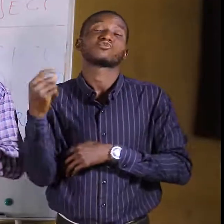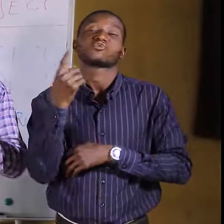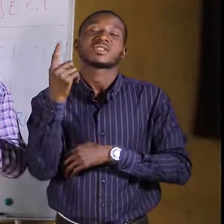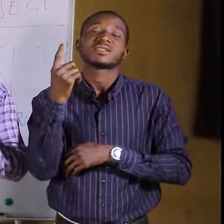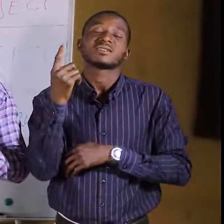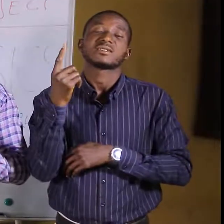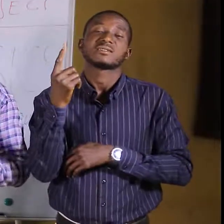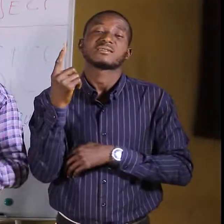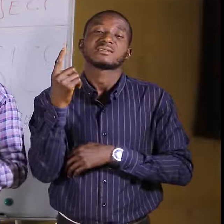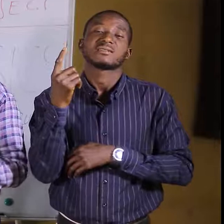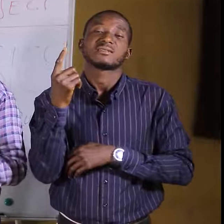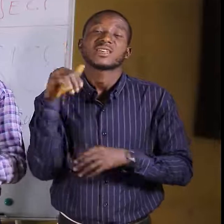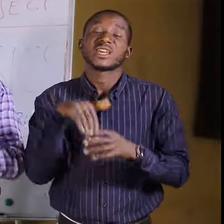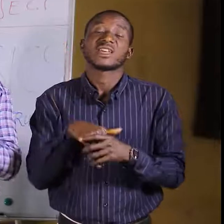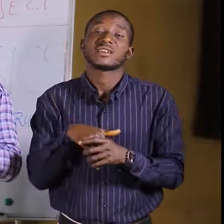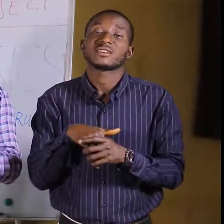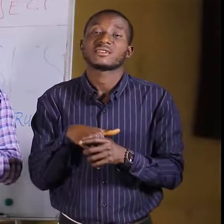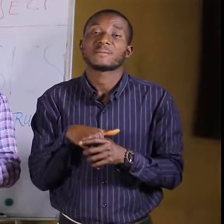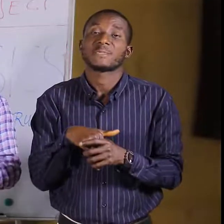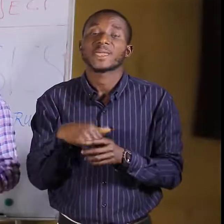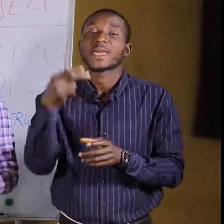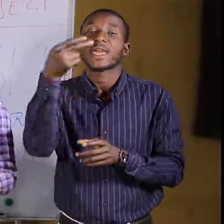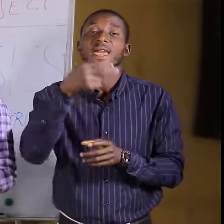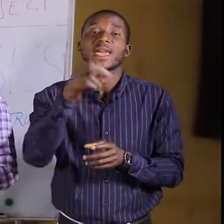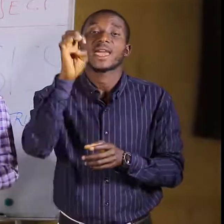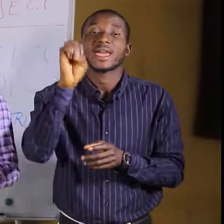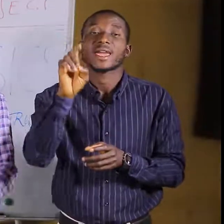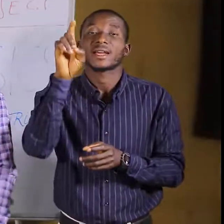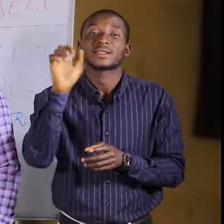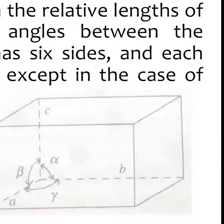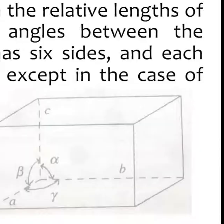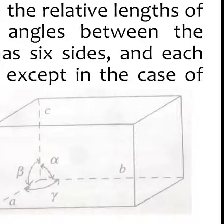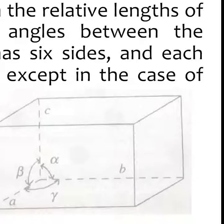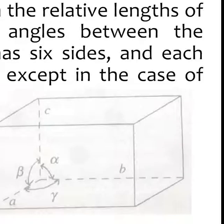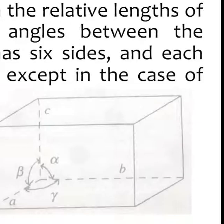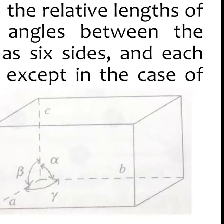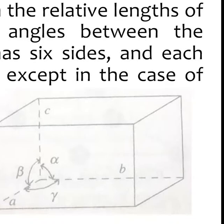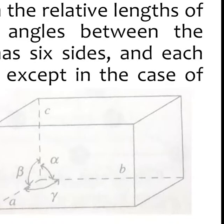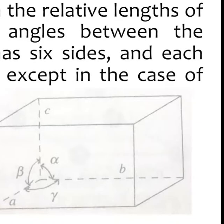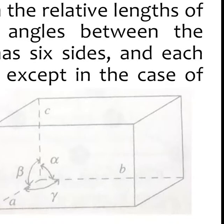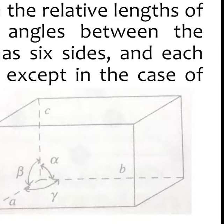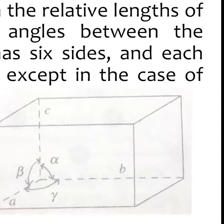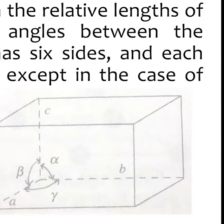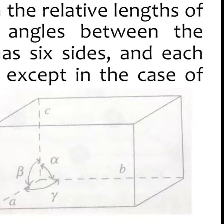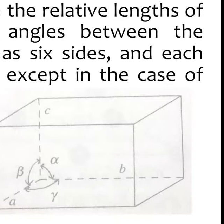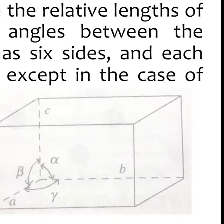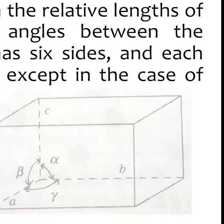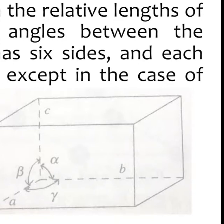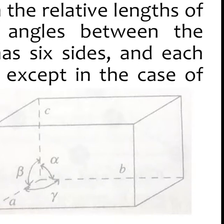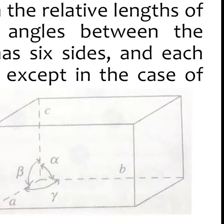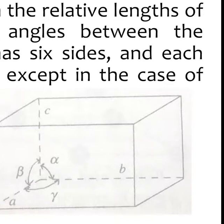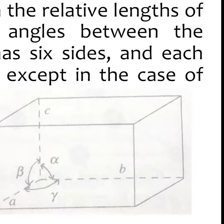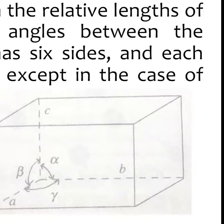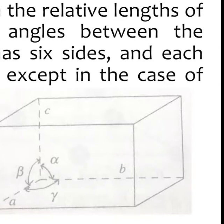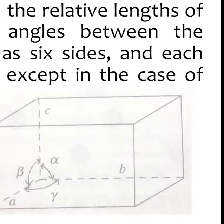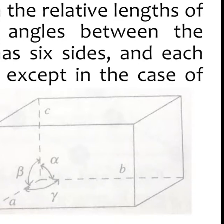we have said, except in the case of a hexagonal system. Now here we have the diagram